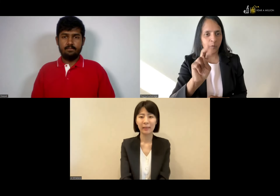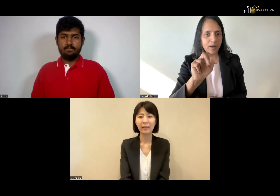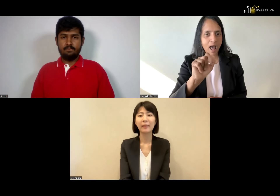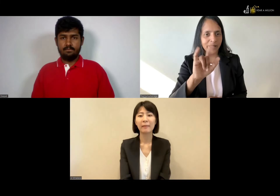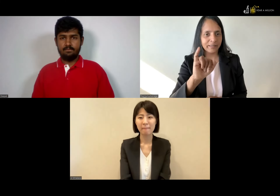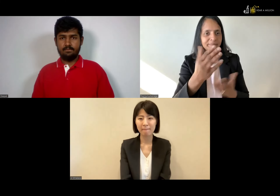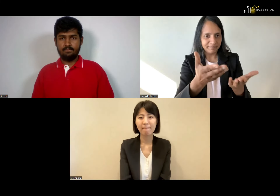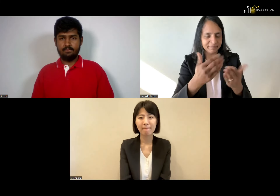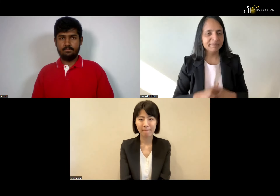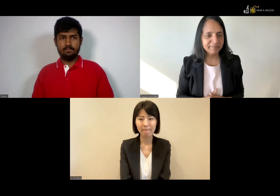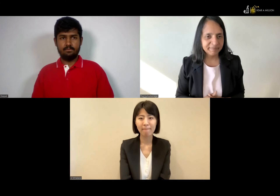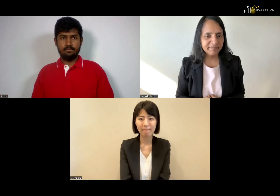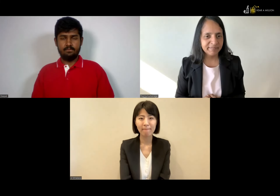yeah.